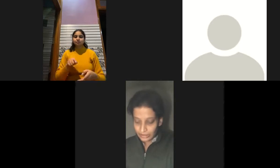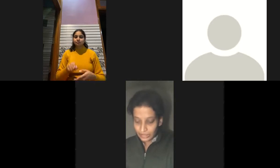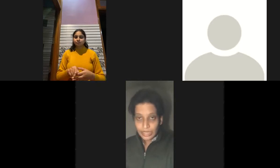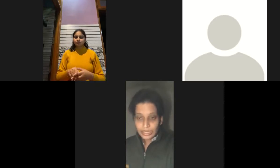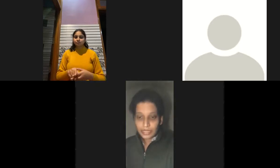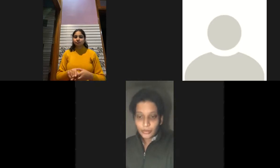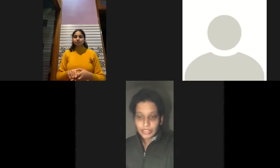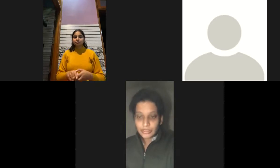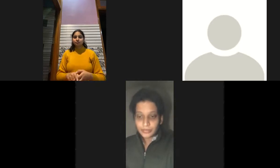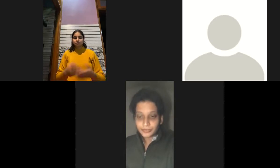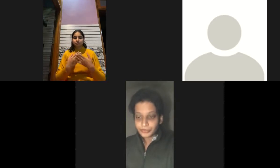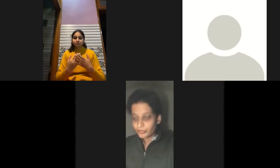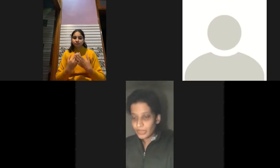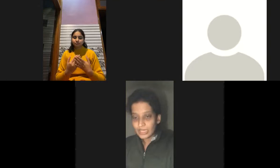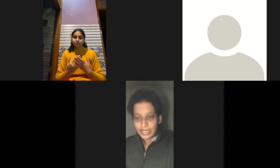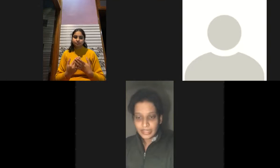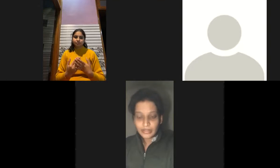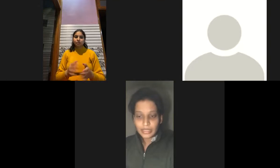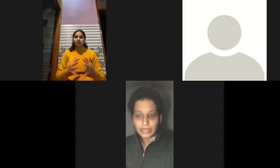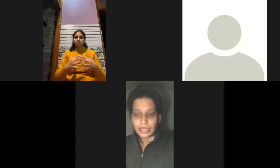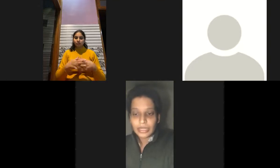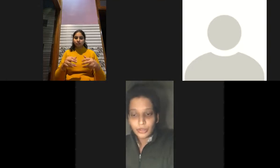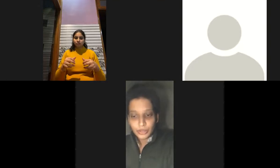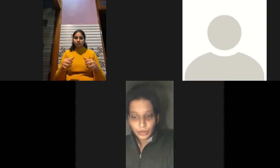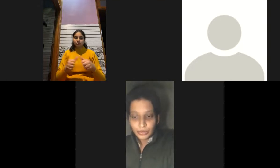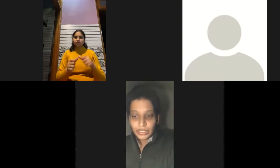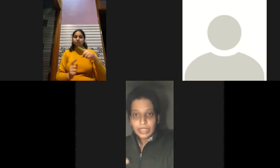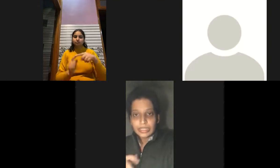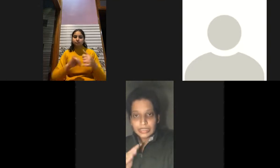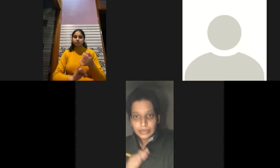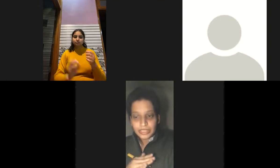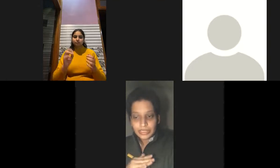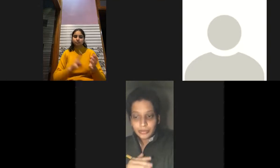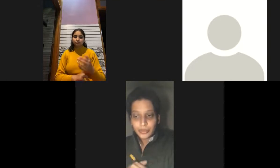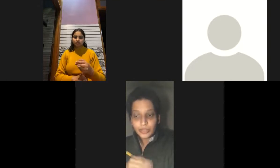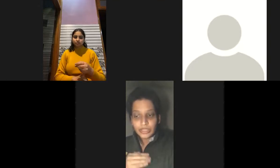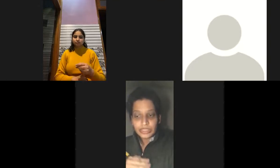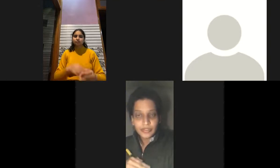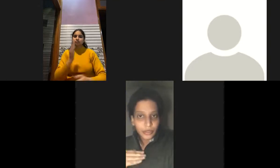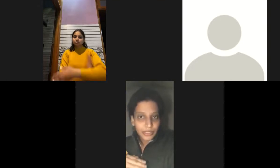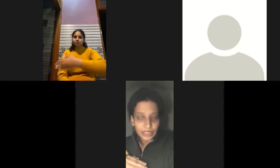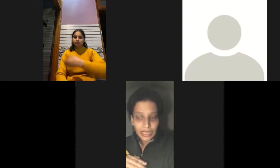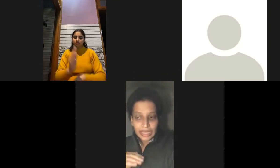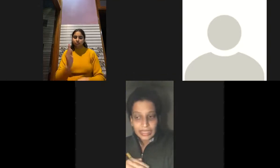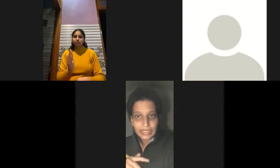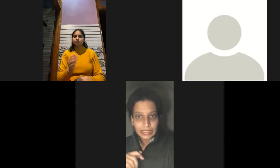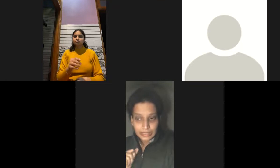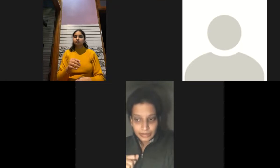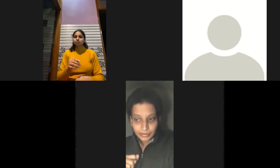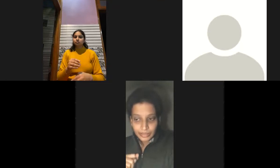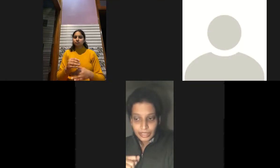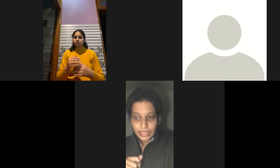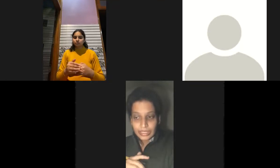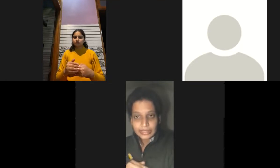Studies, Nick Watson says, quotes open, disability, both as a phenomenon and as a